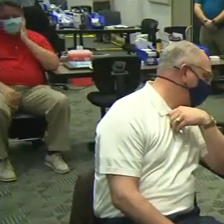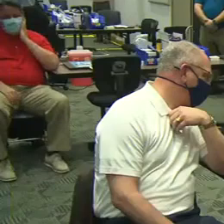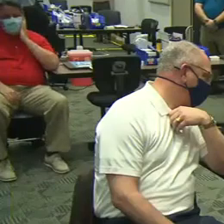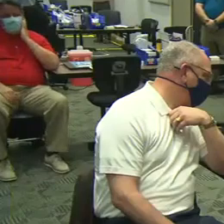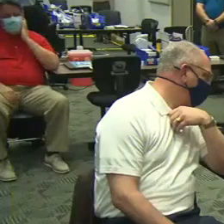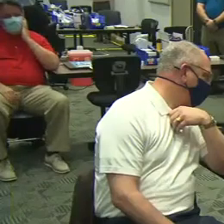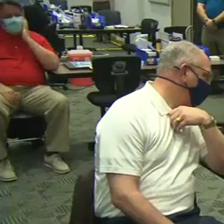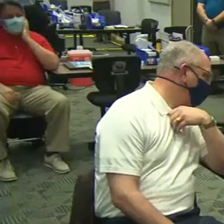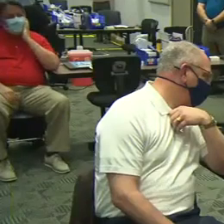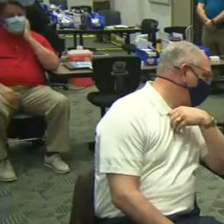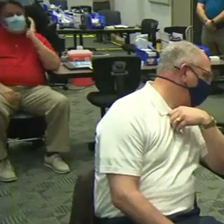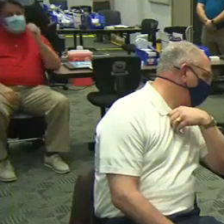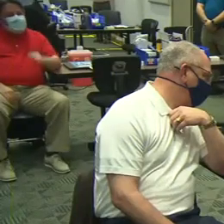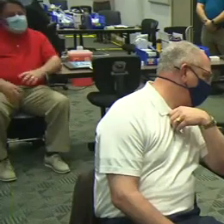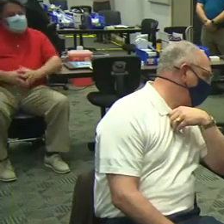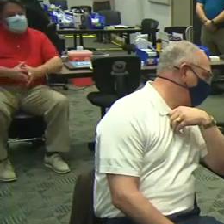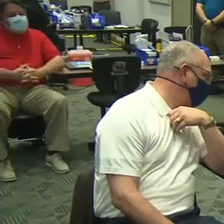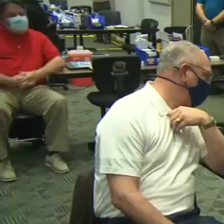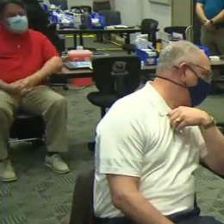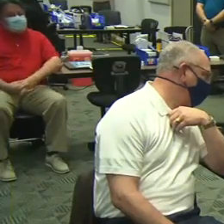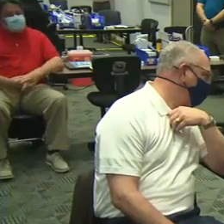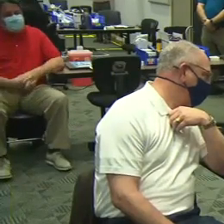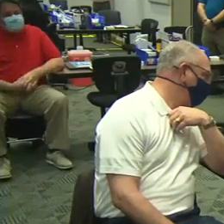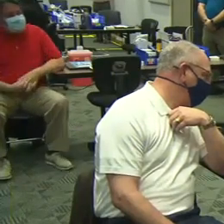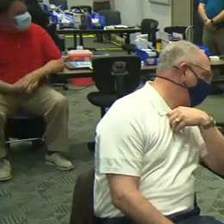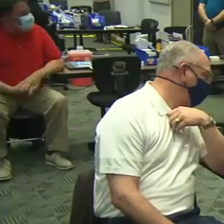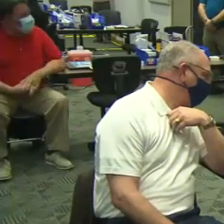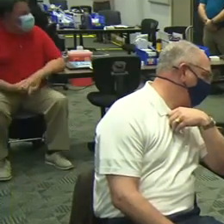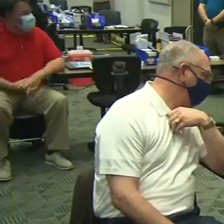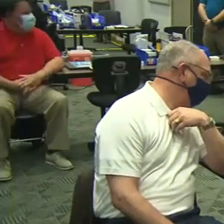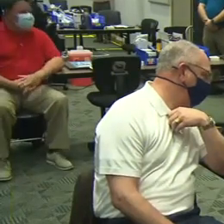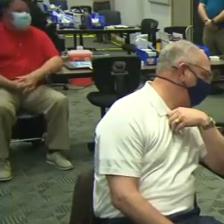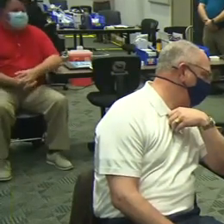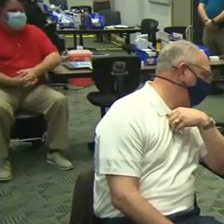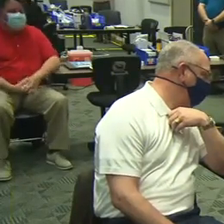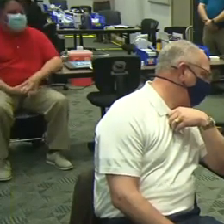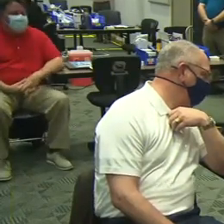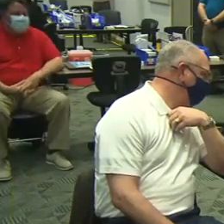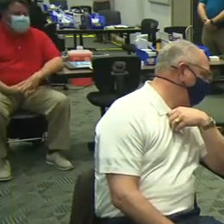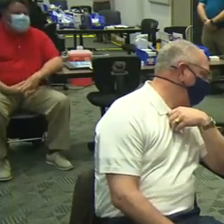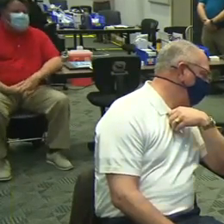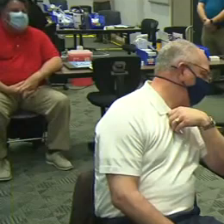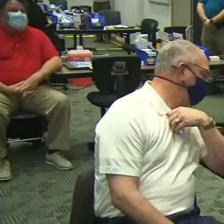You consent to having your immunization information shared with someone?